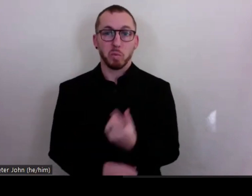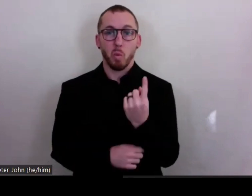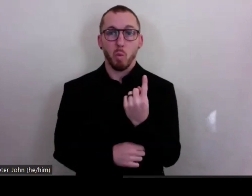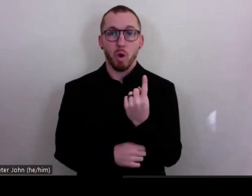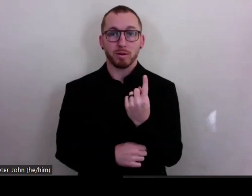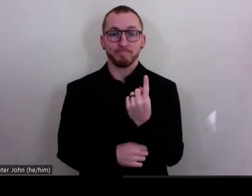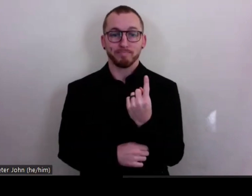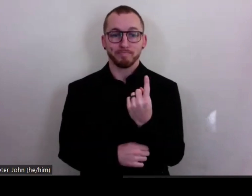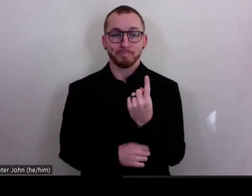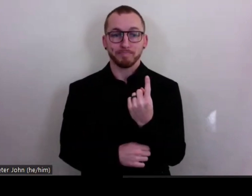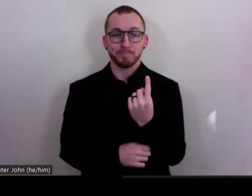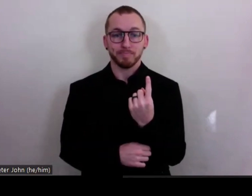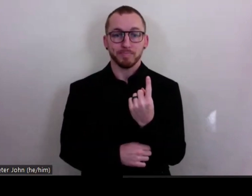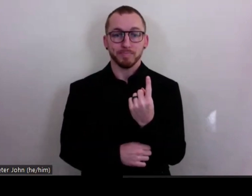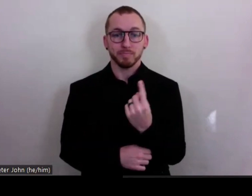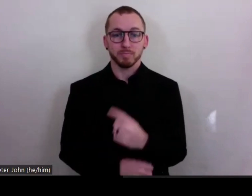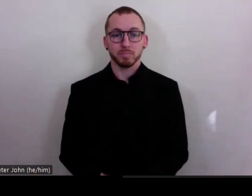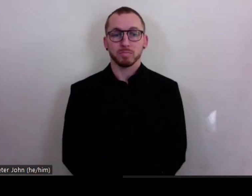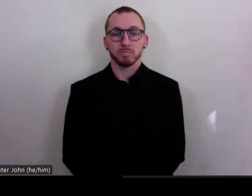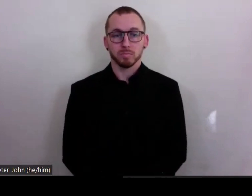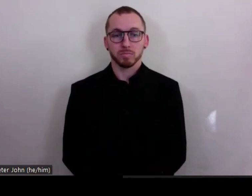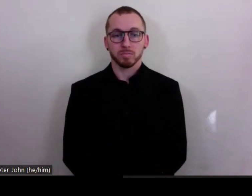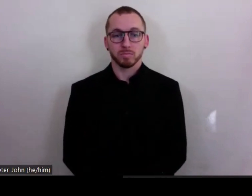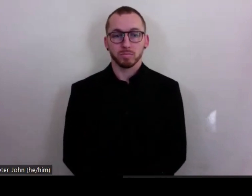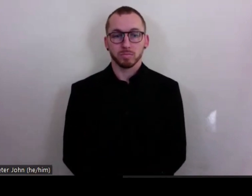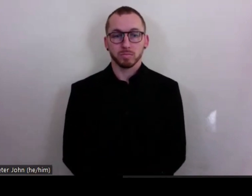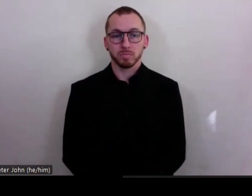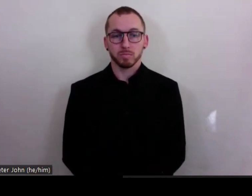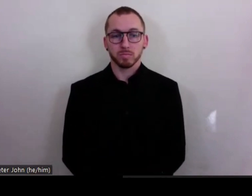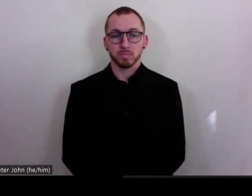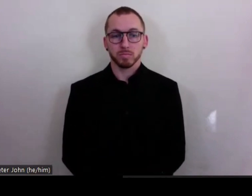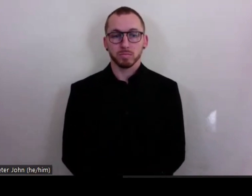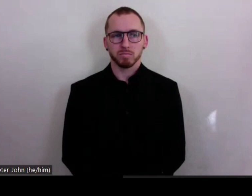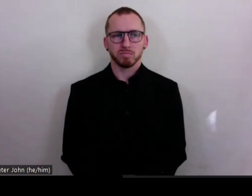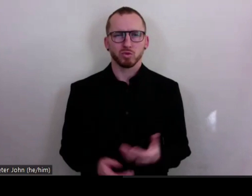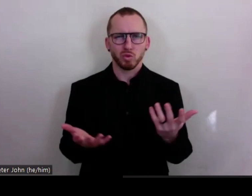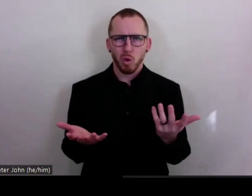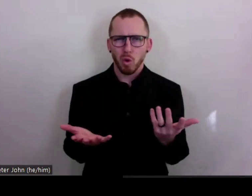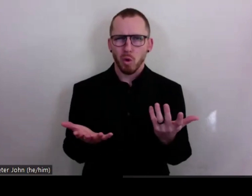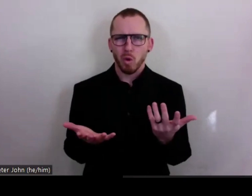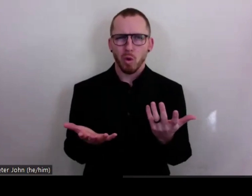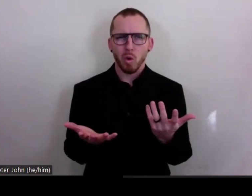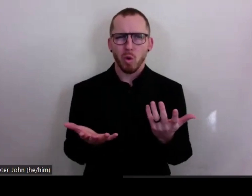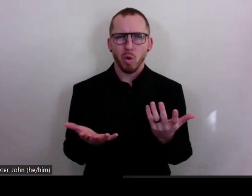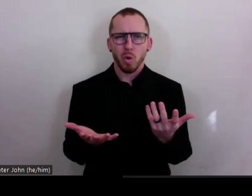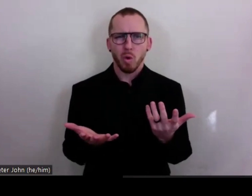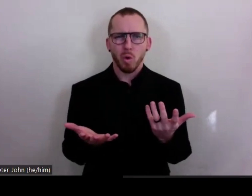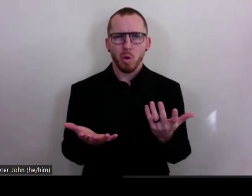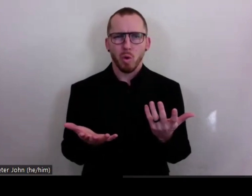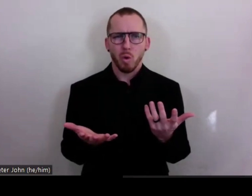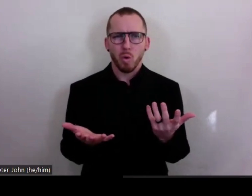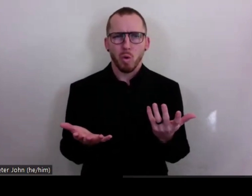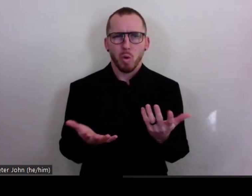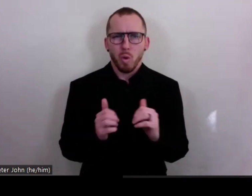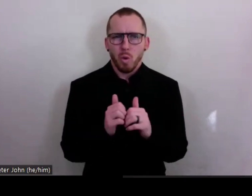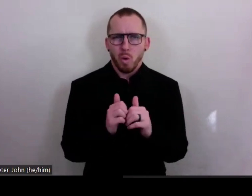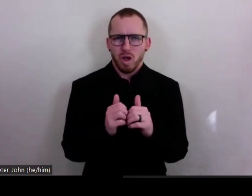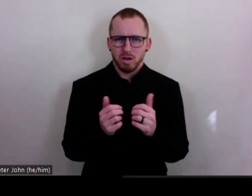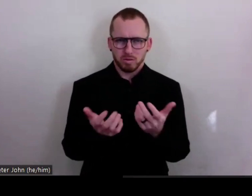Okay, so what is that saying in our community about where our veterans are going to present first?